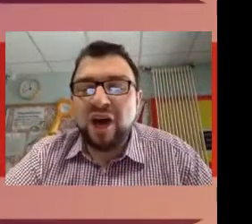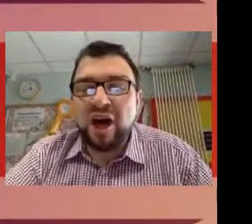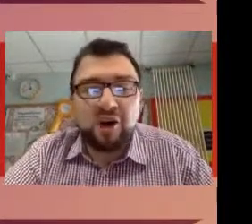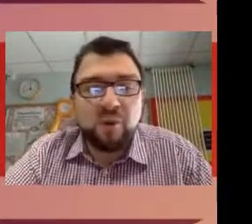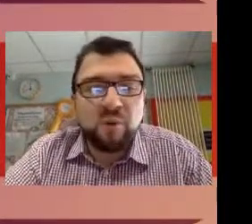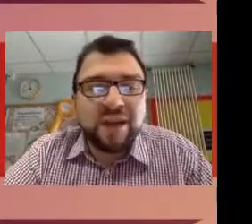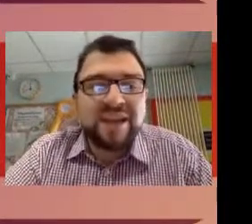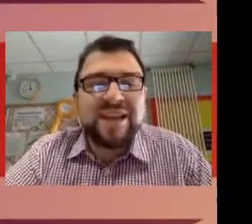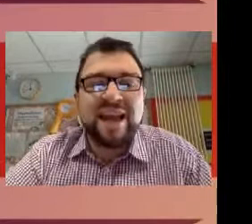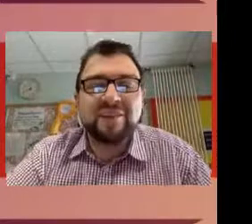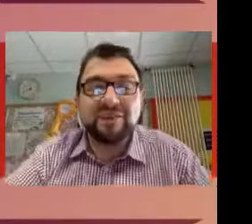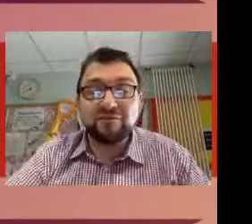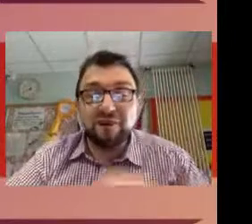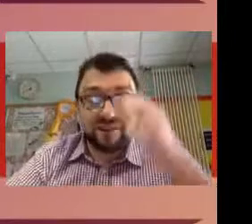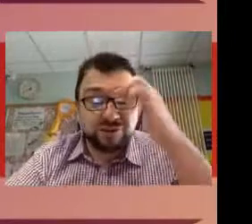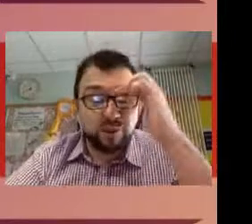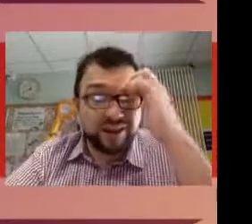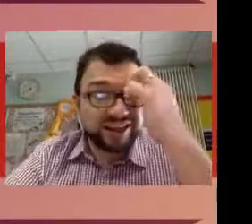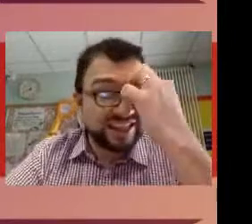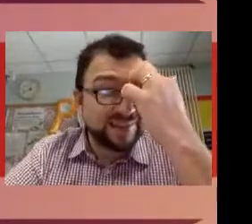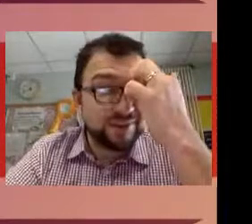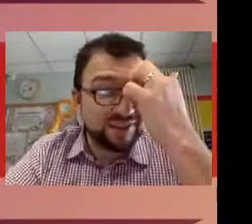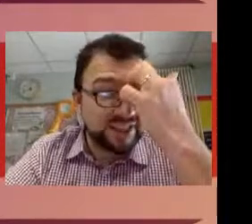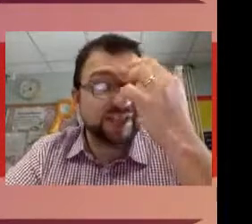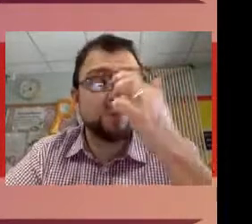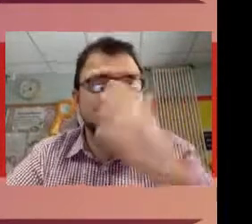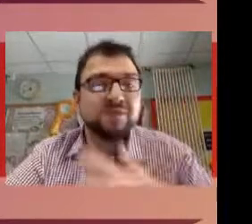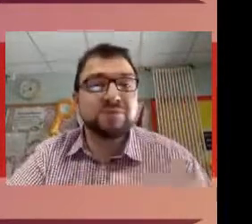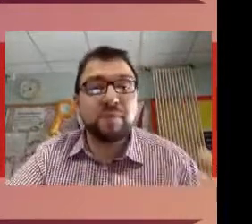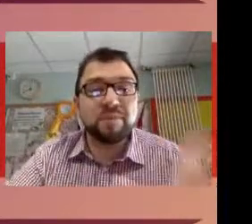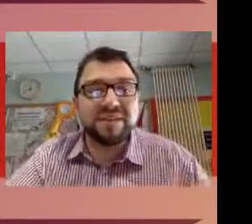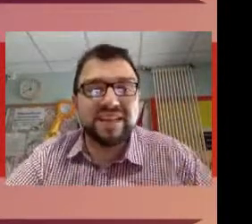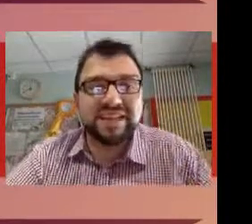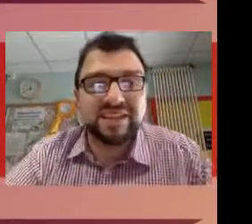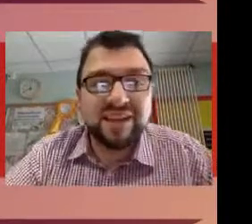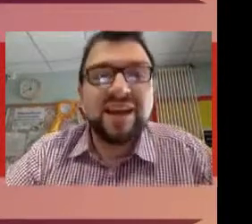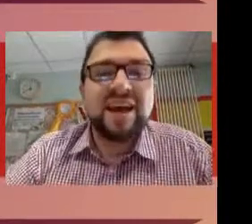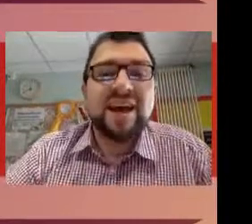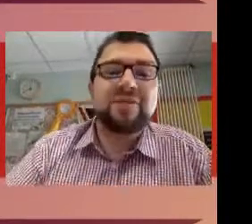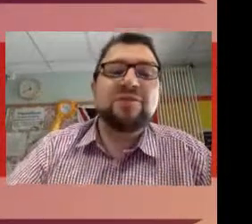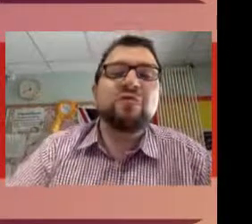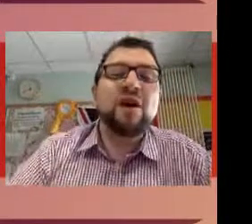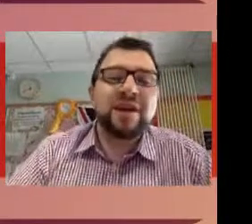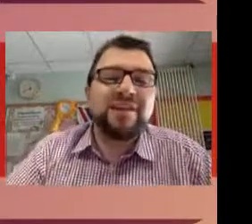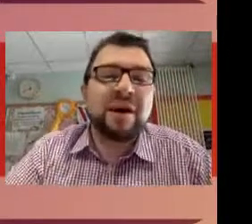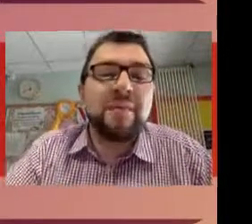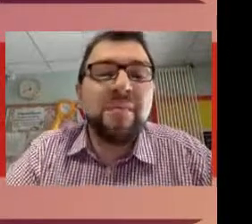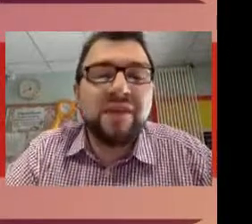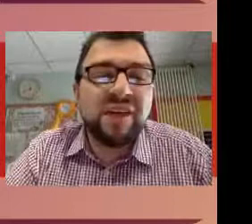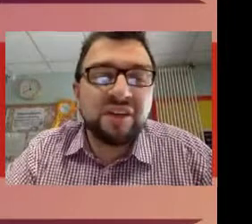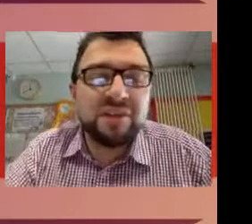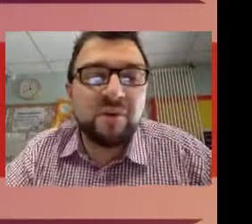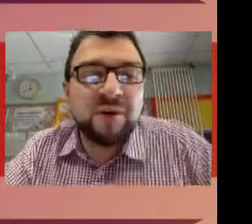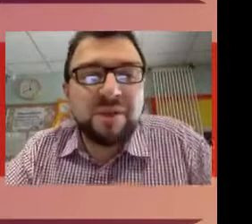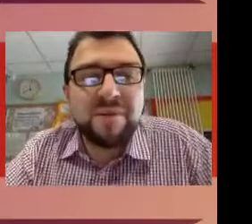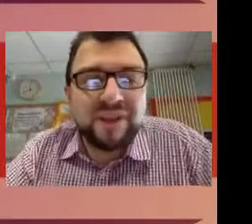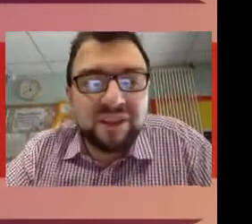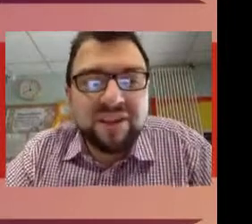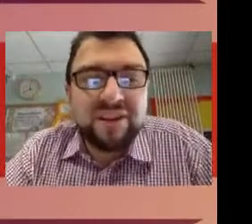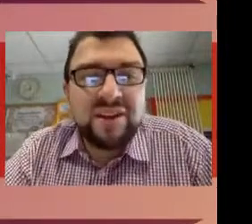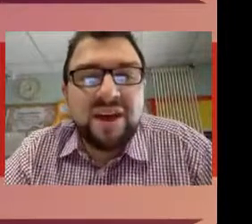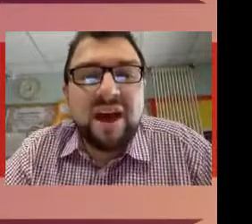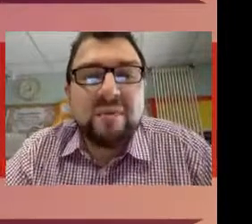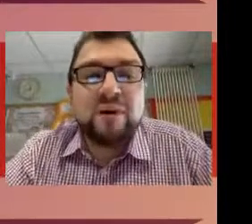Elizabeth, our queen now. That's right, it's Queen Elizabeth II when she was a princess. And on the right is her mother, the Queen